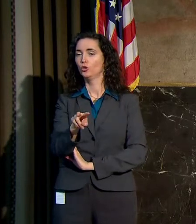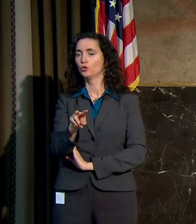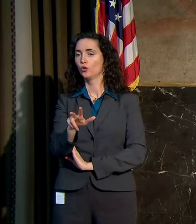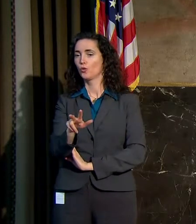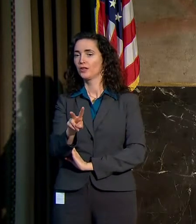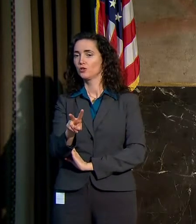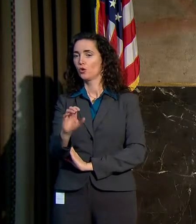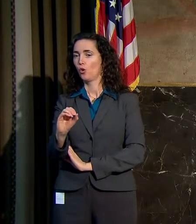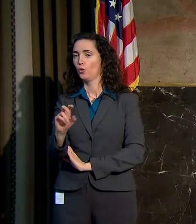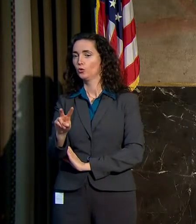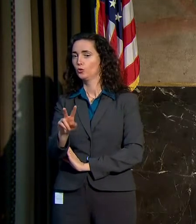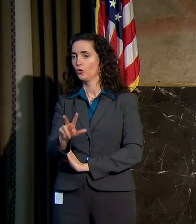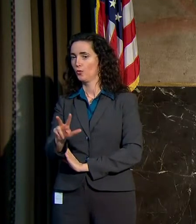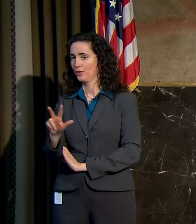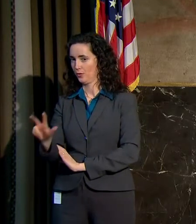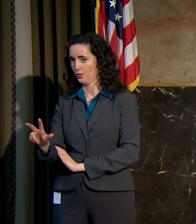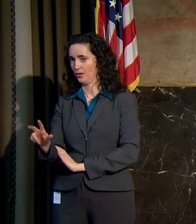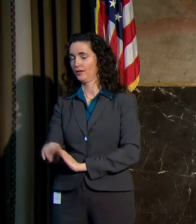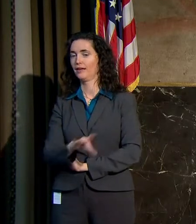1-800-232-0233.